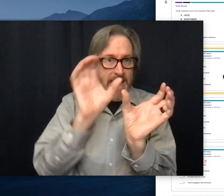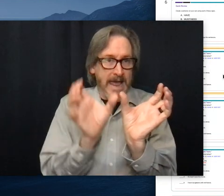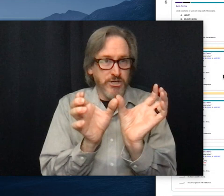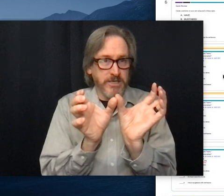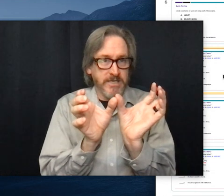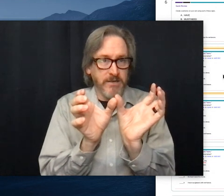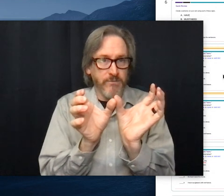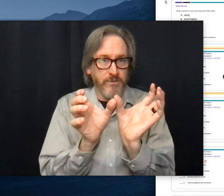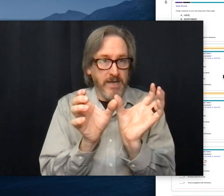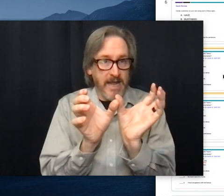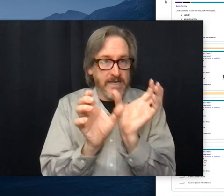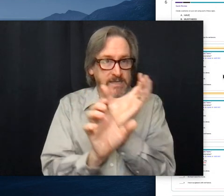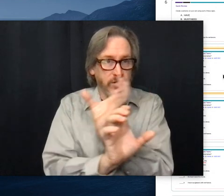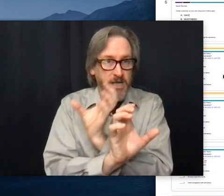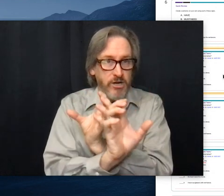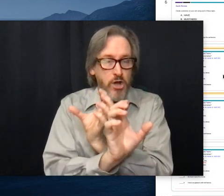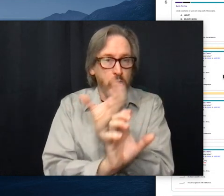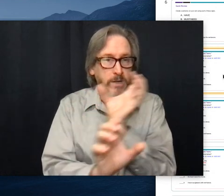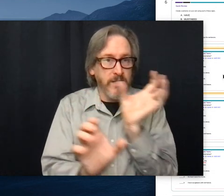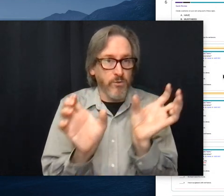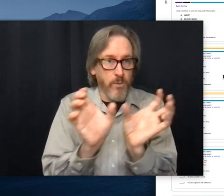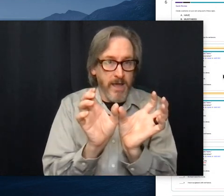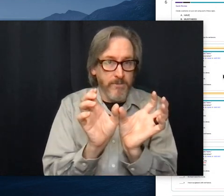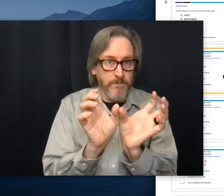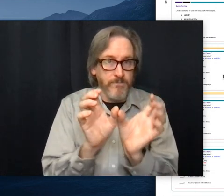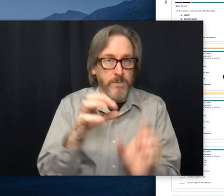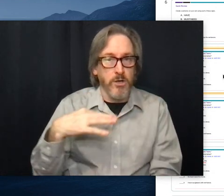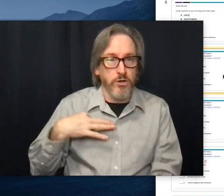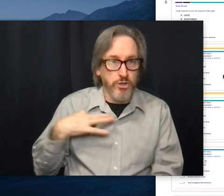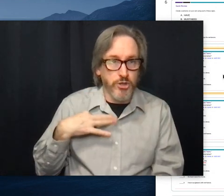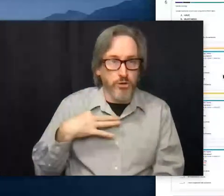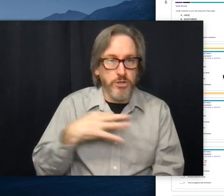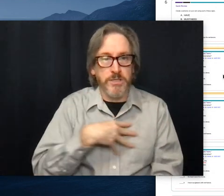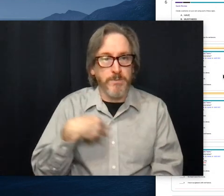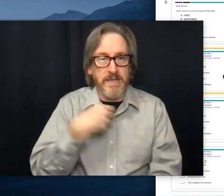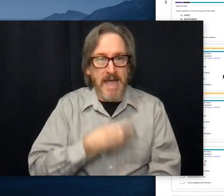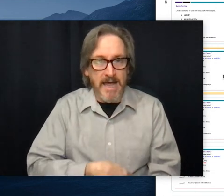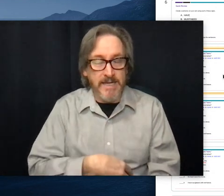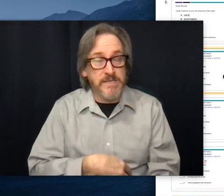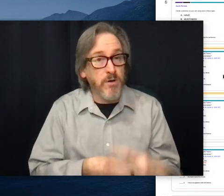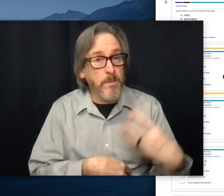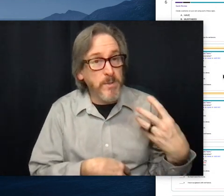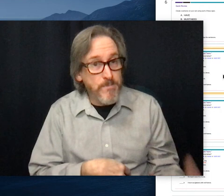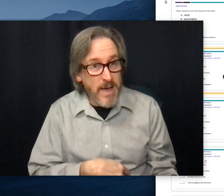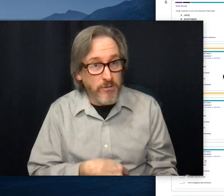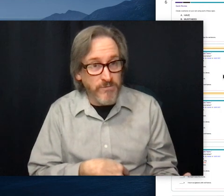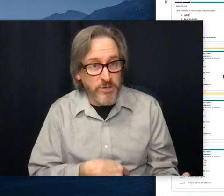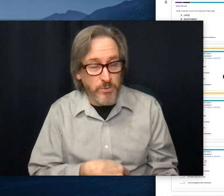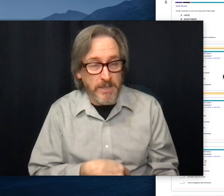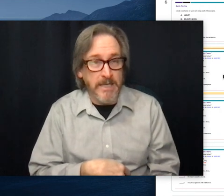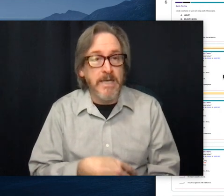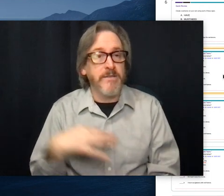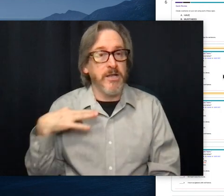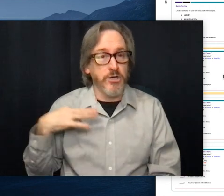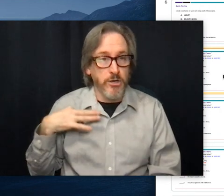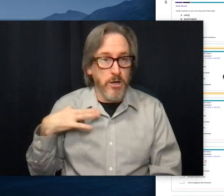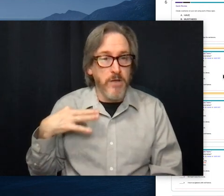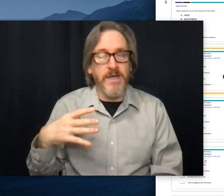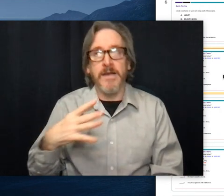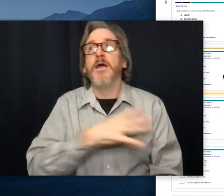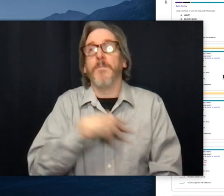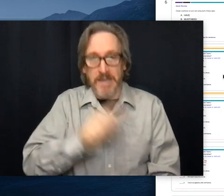noun adjective in ASL can go either way. Shirt plaid is probably better visually